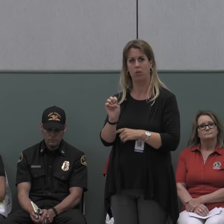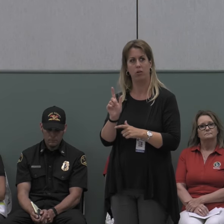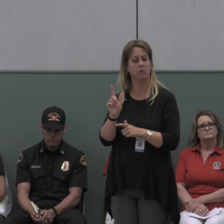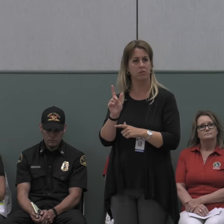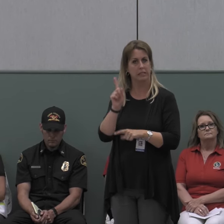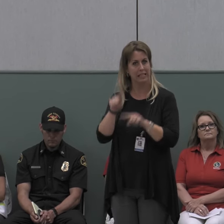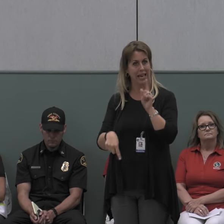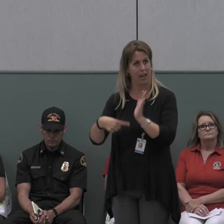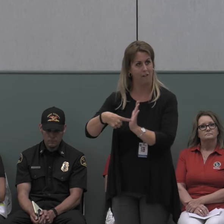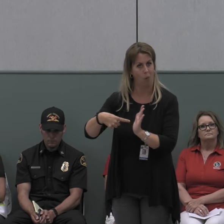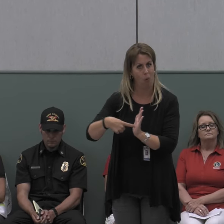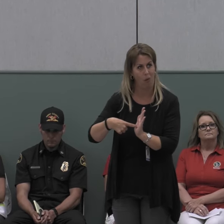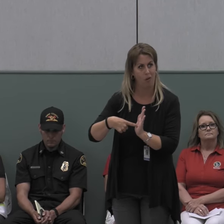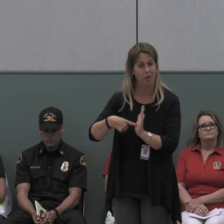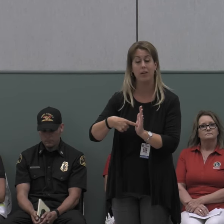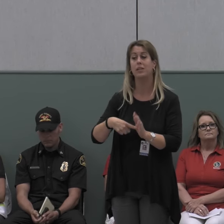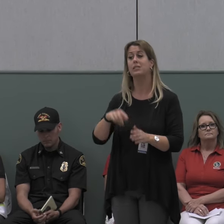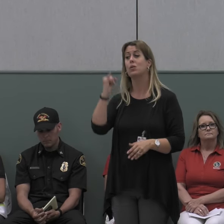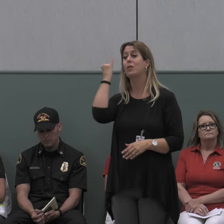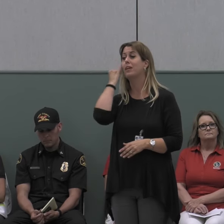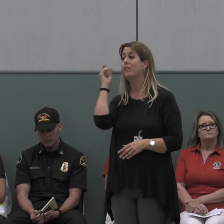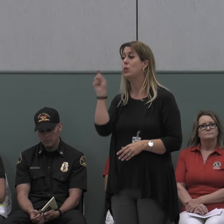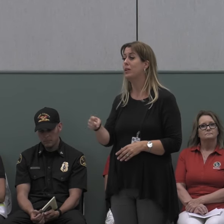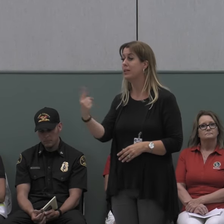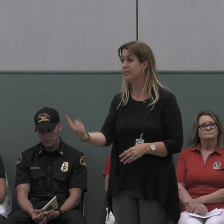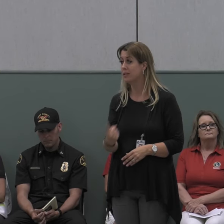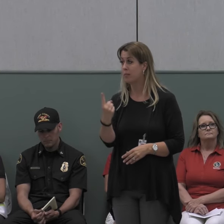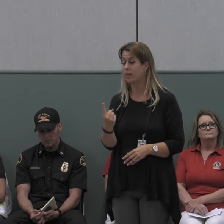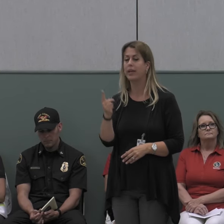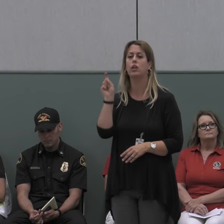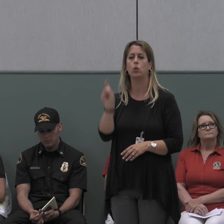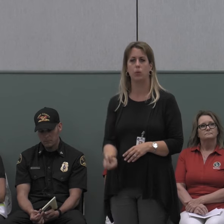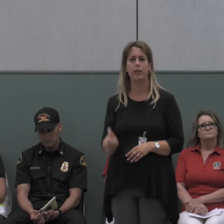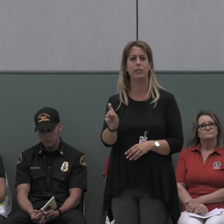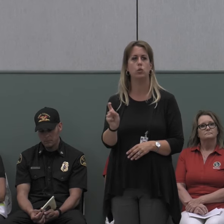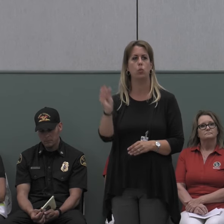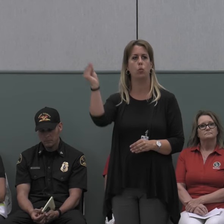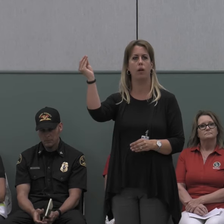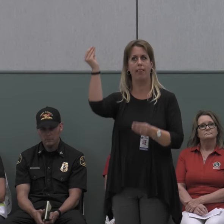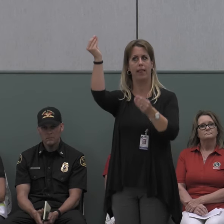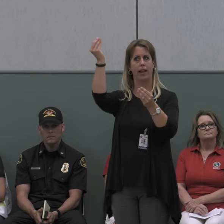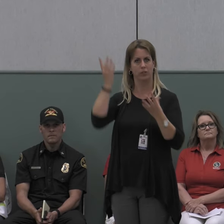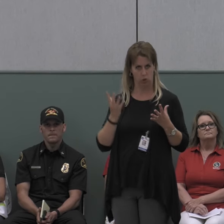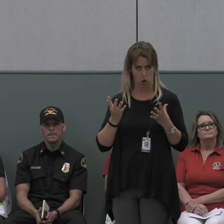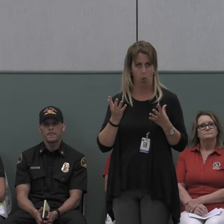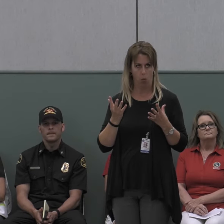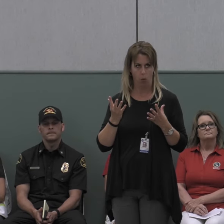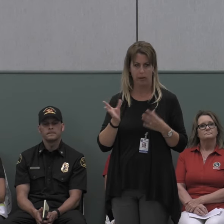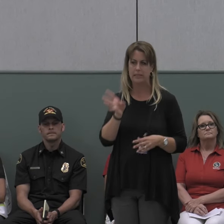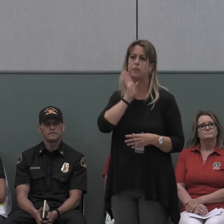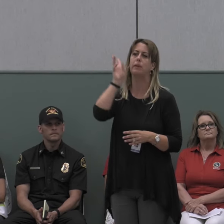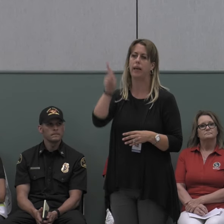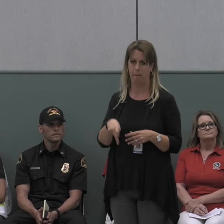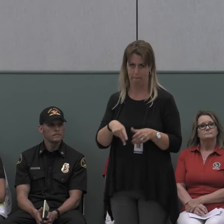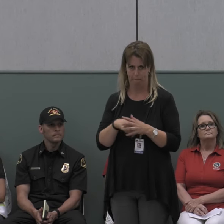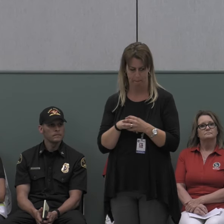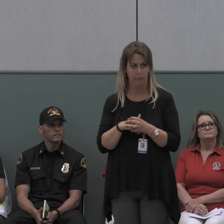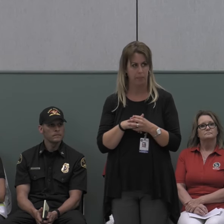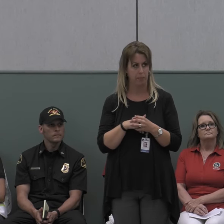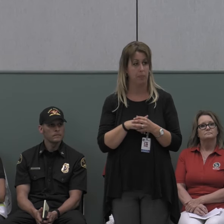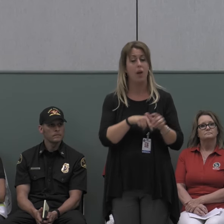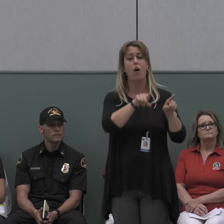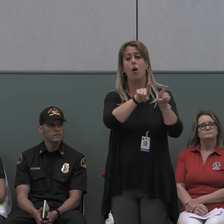something, it is your job now to speak. I also want to say one of our